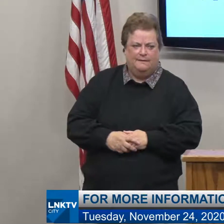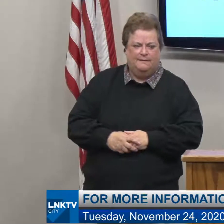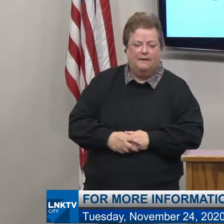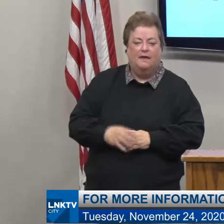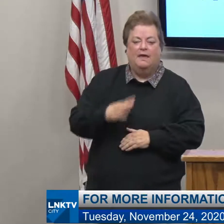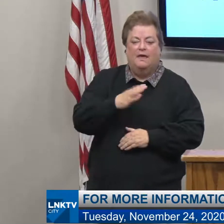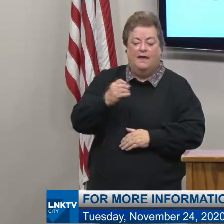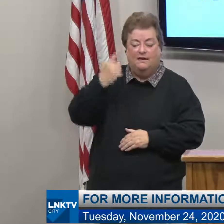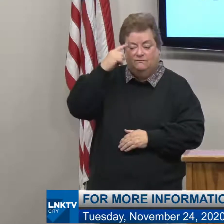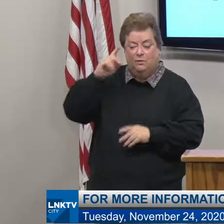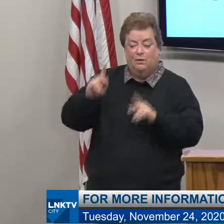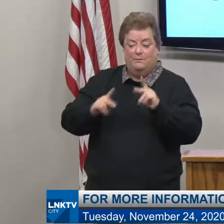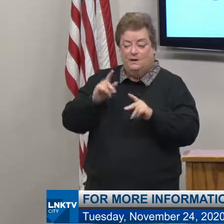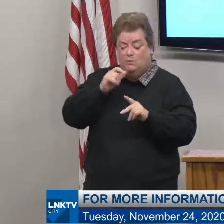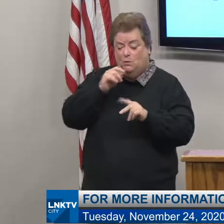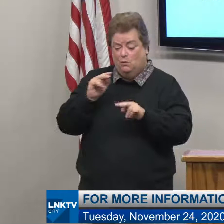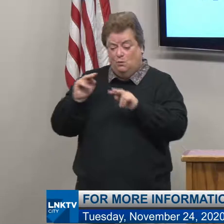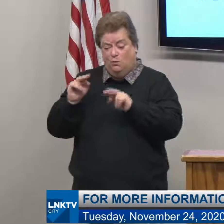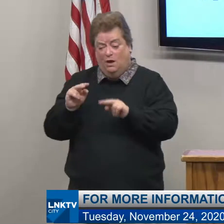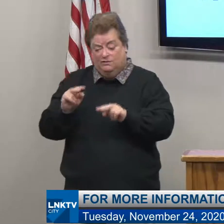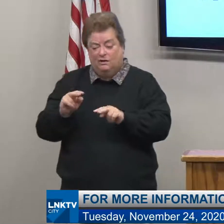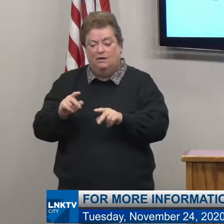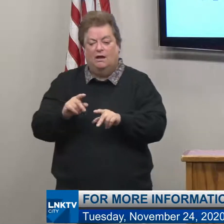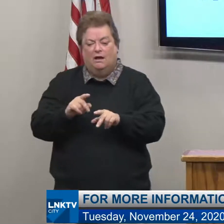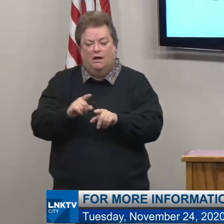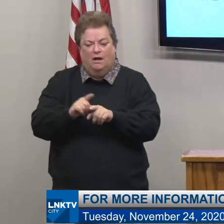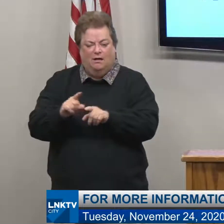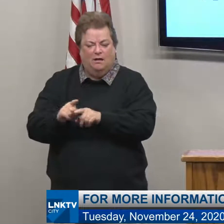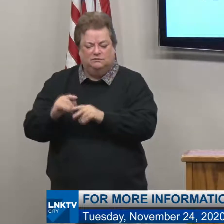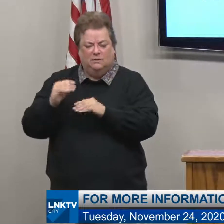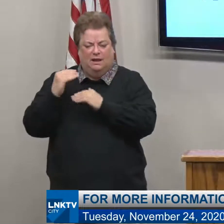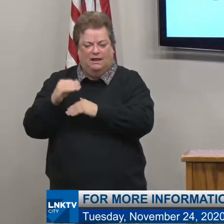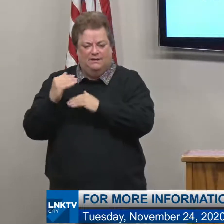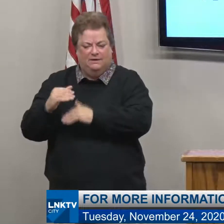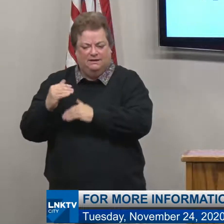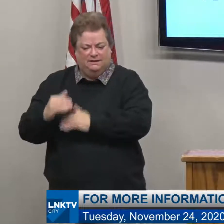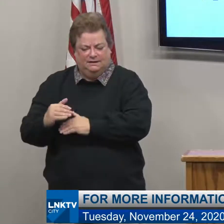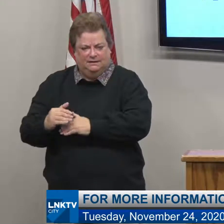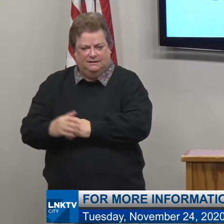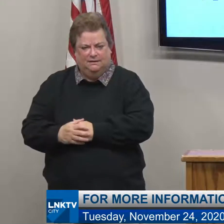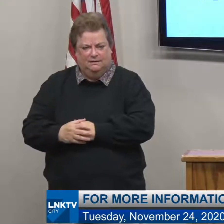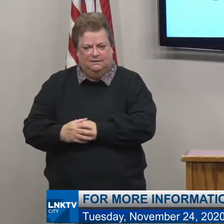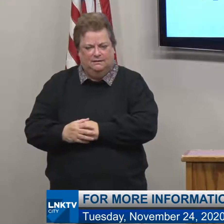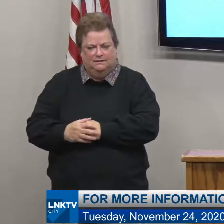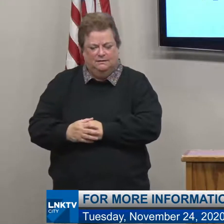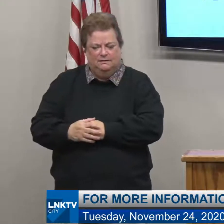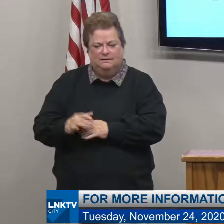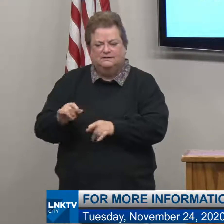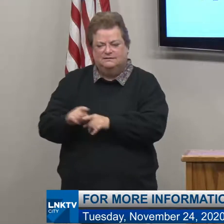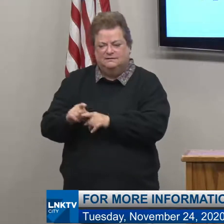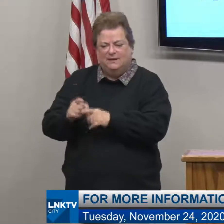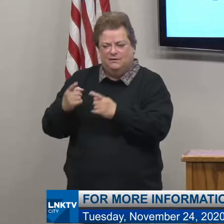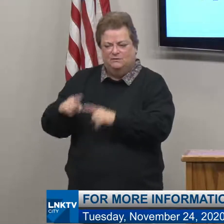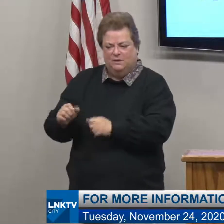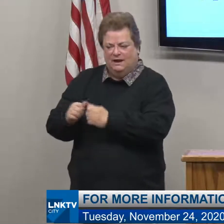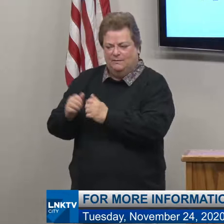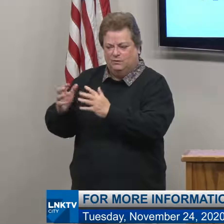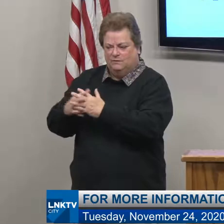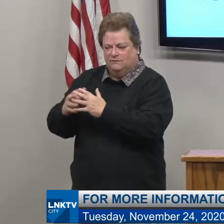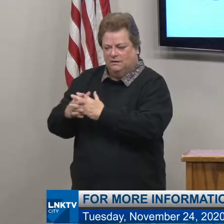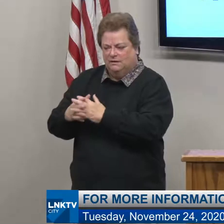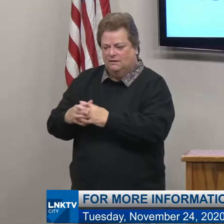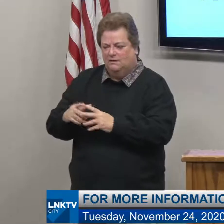Well, and spectator limited as well. The Big Ten has, as you've heard with the football, there's only